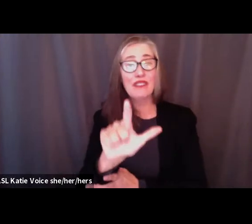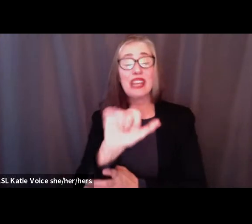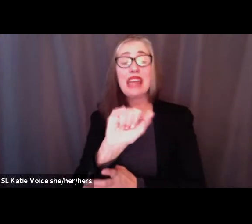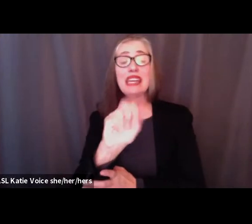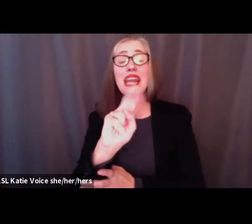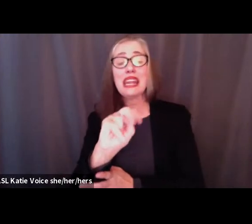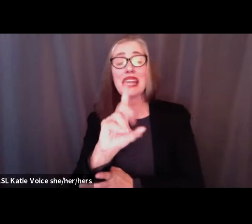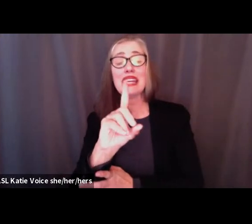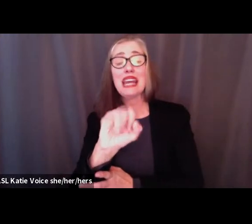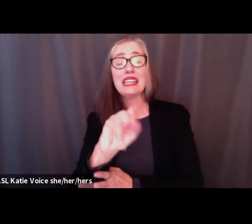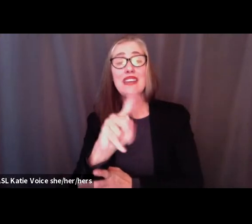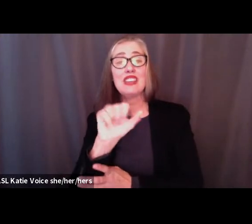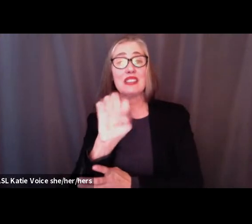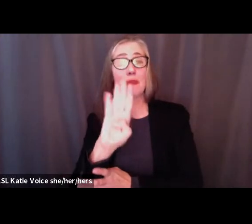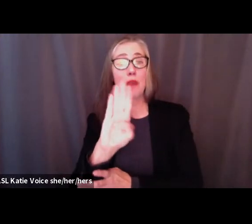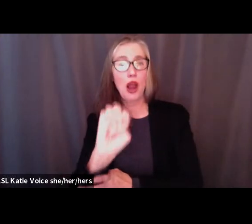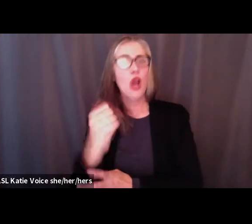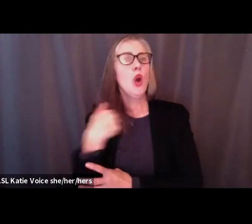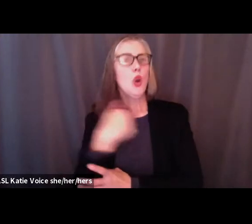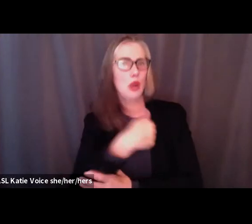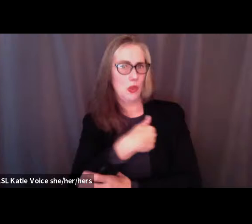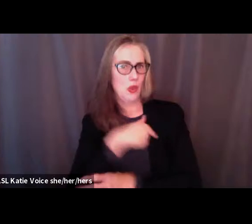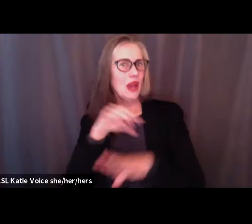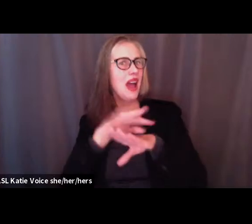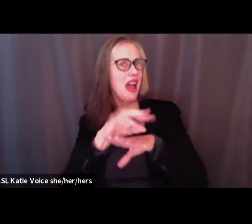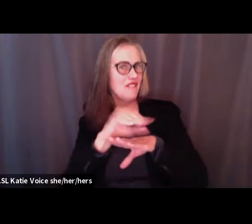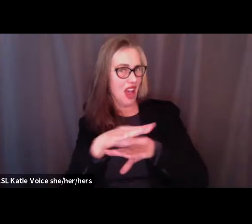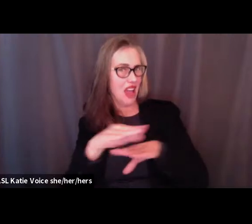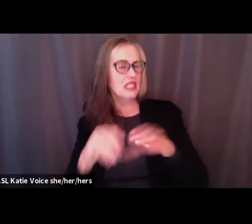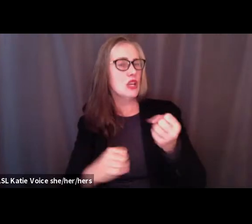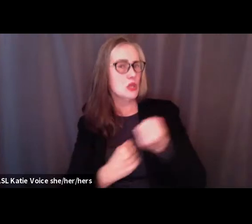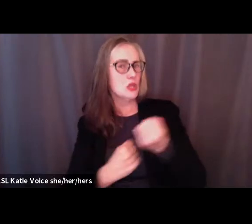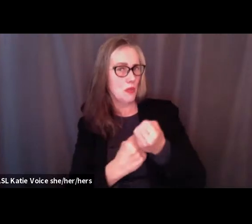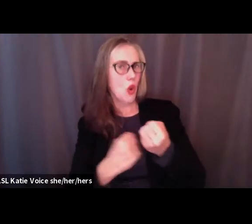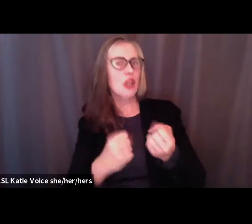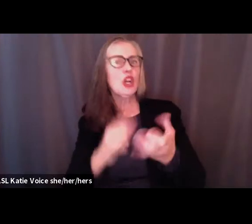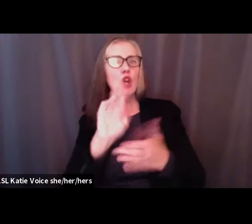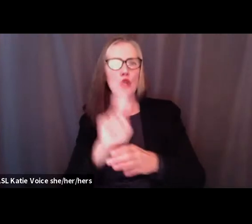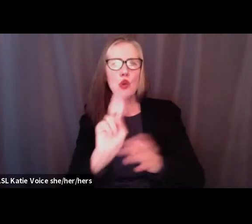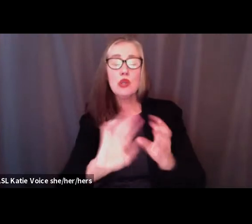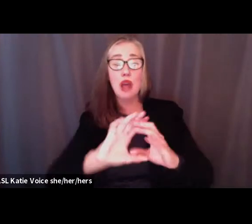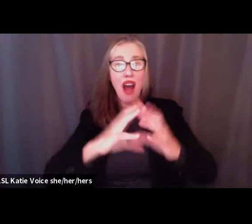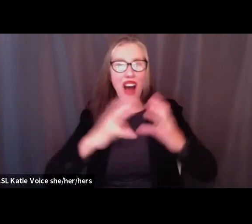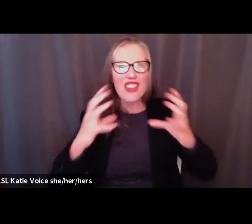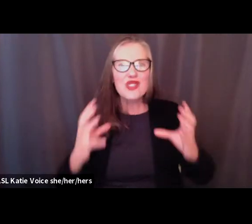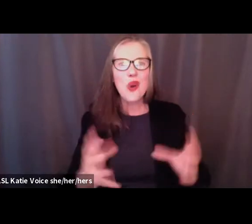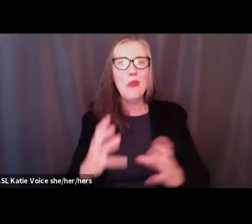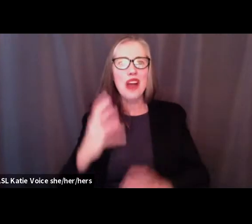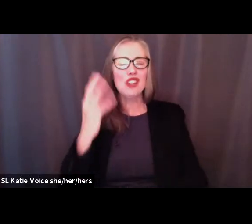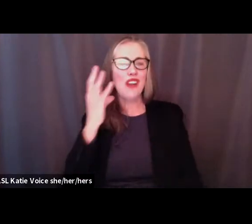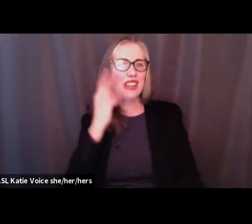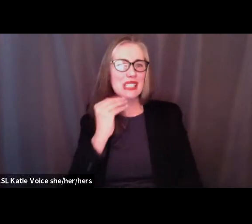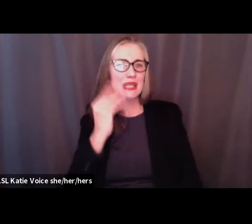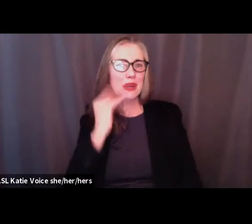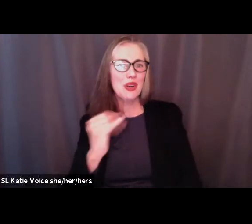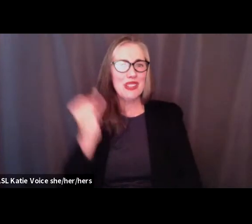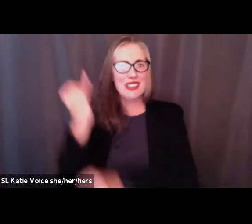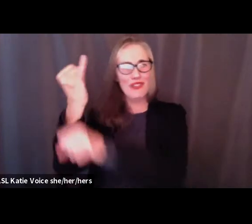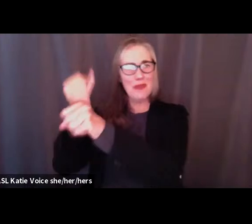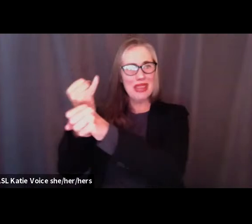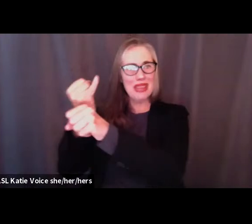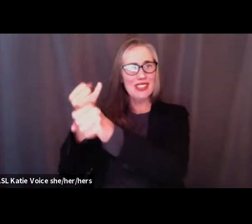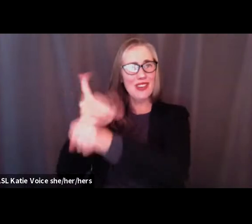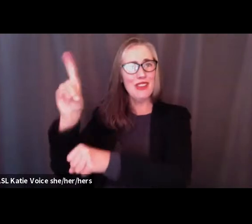supporting and advising these programs, taking advantage of the wealth of institutional knowledge and experience that we hold. We've